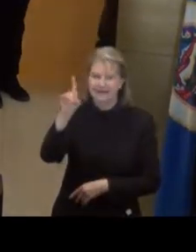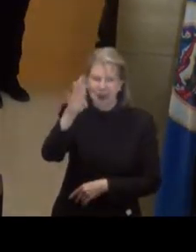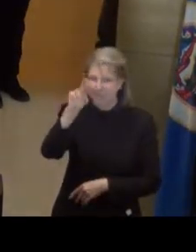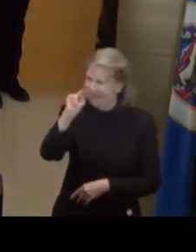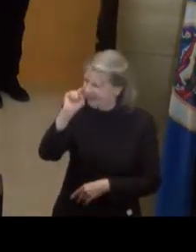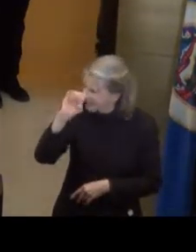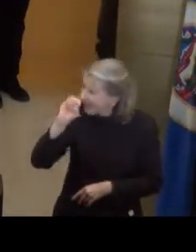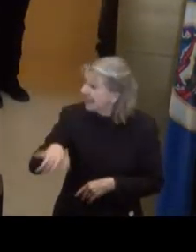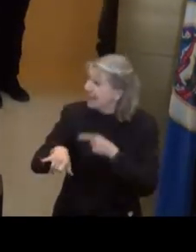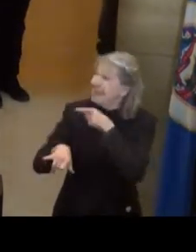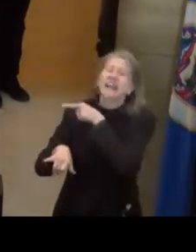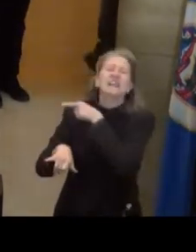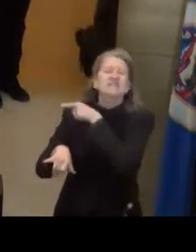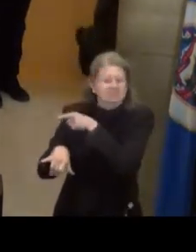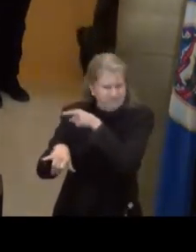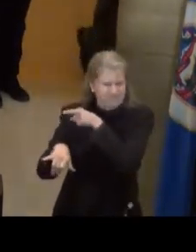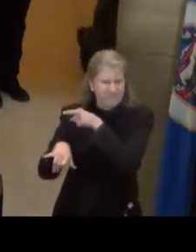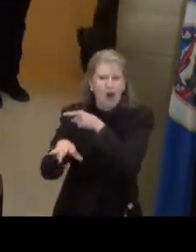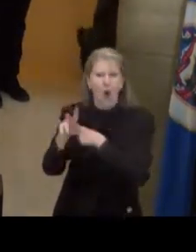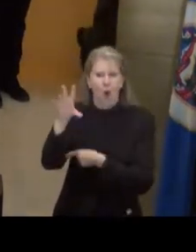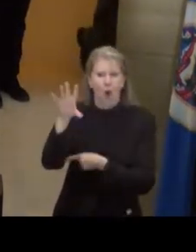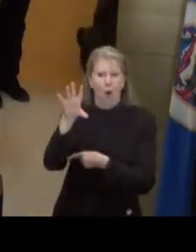and Supportive Minnesota Schools Act.